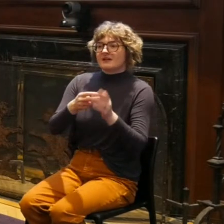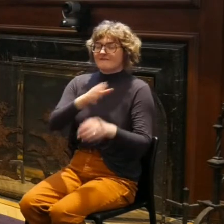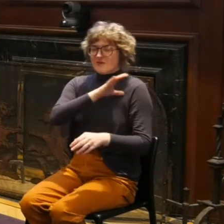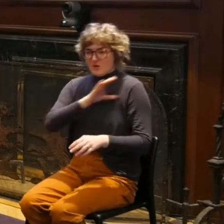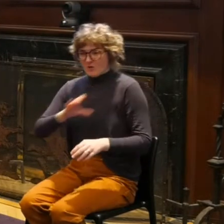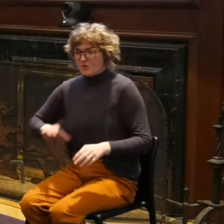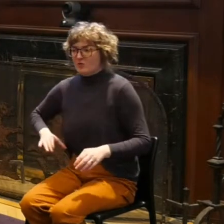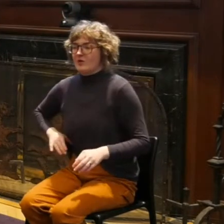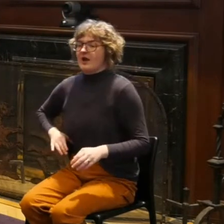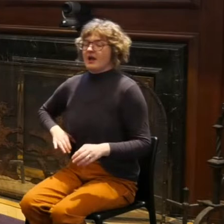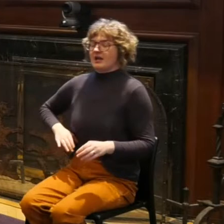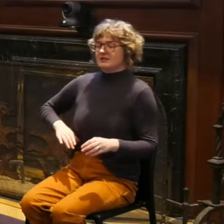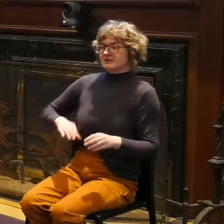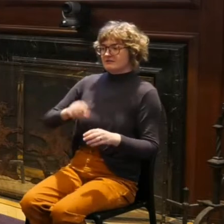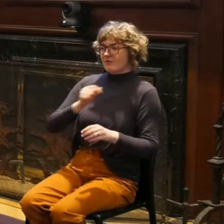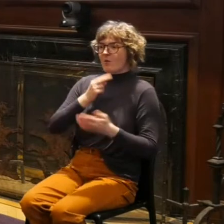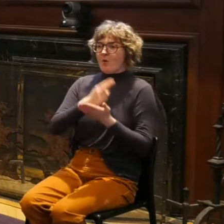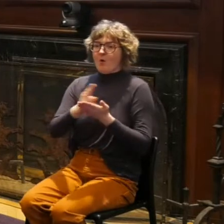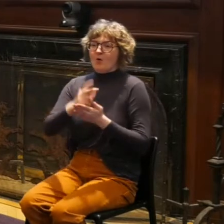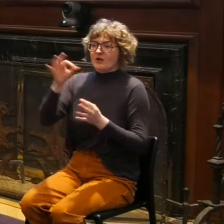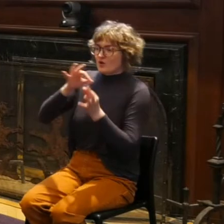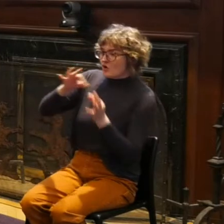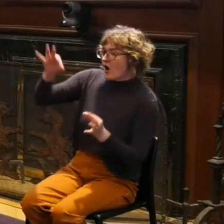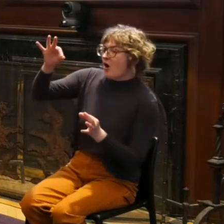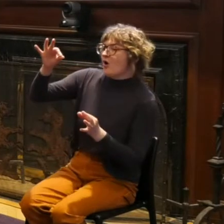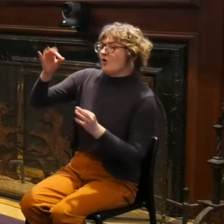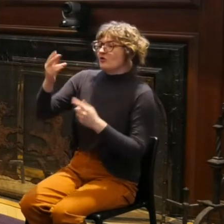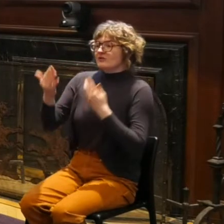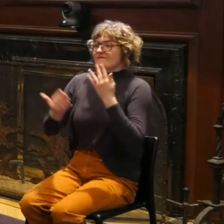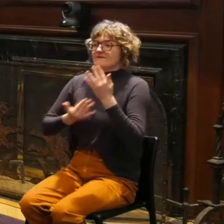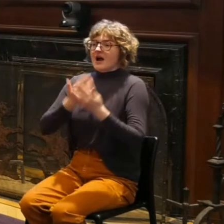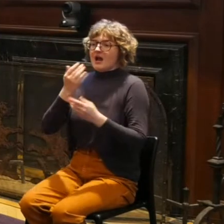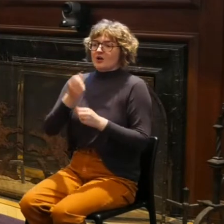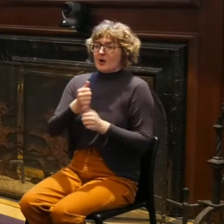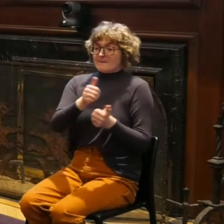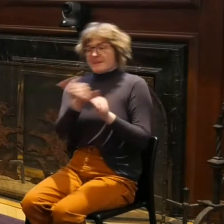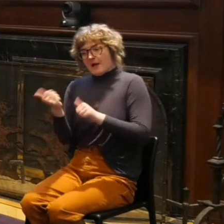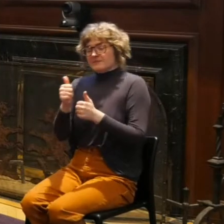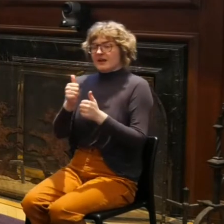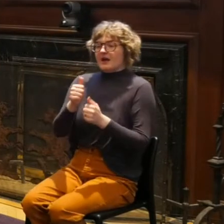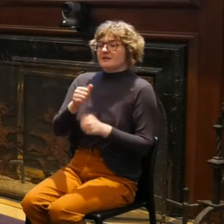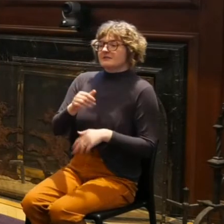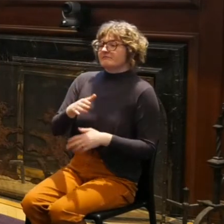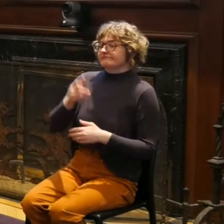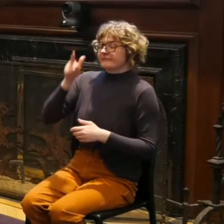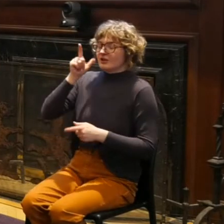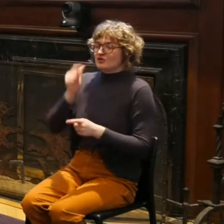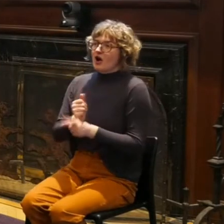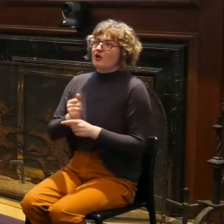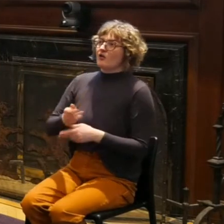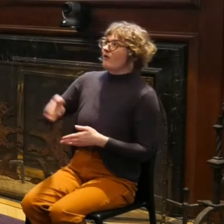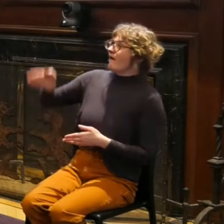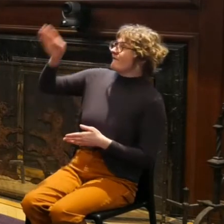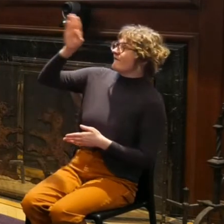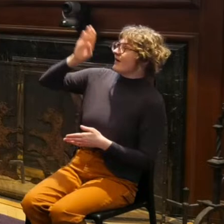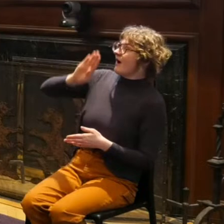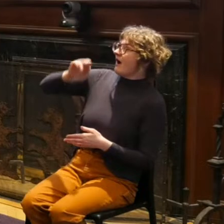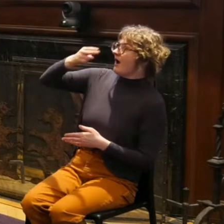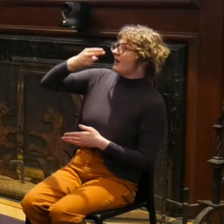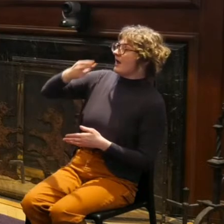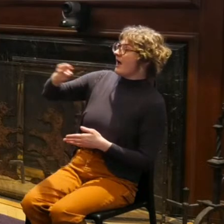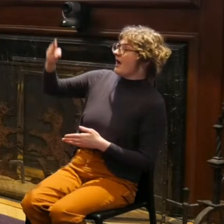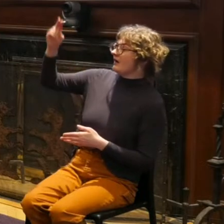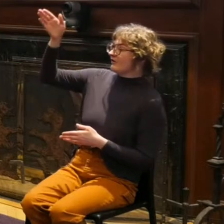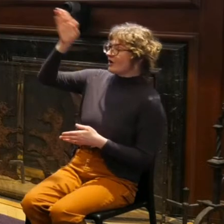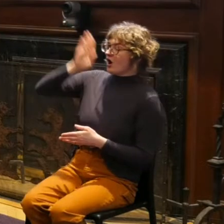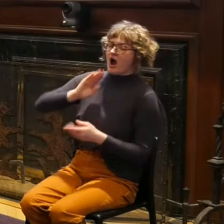saved, sealed, sanctified, Holy Ghost filled, and fire baptized, a daughter of the Most High God. She is who God